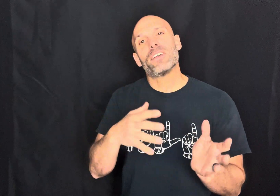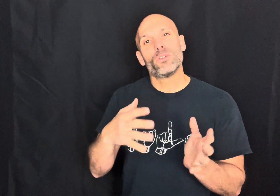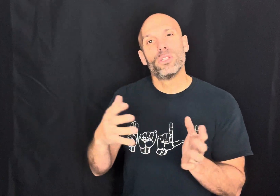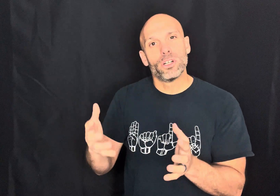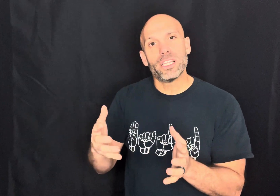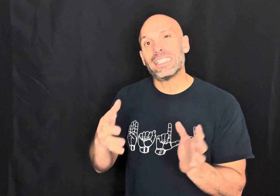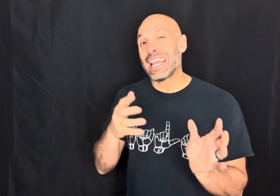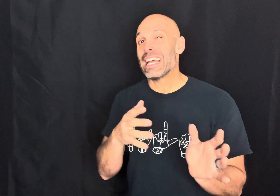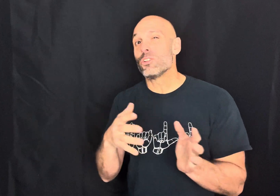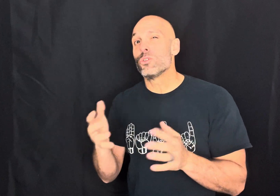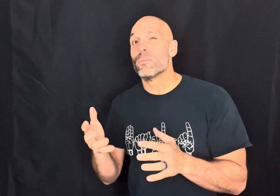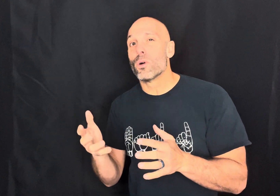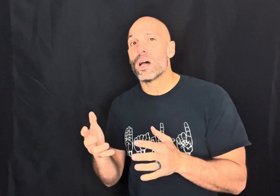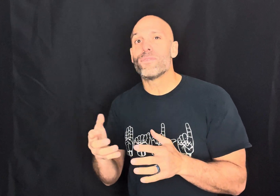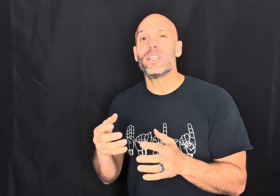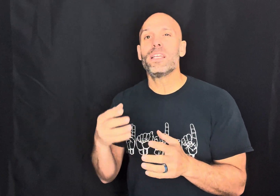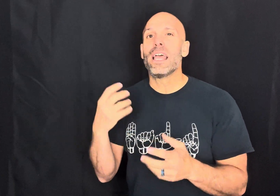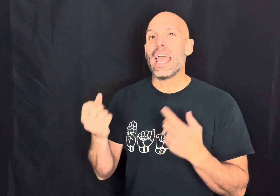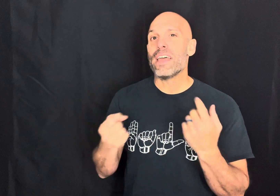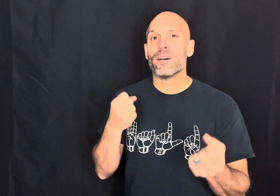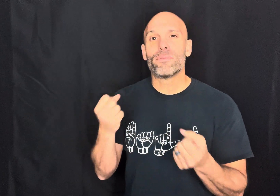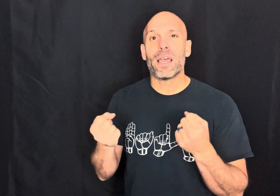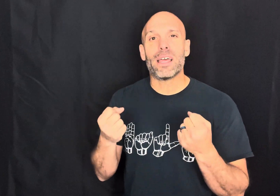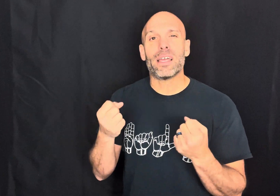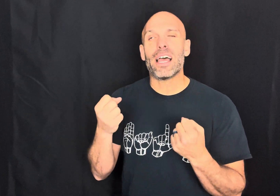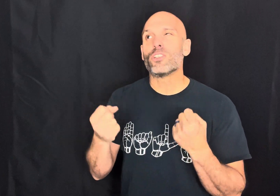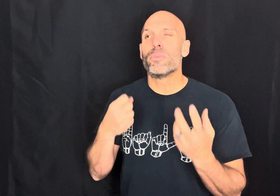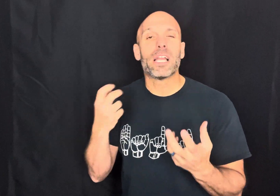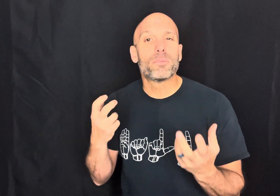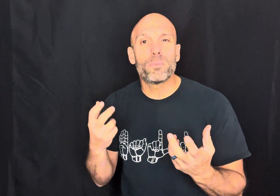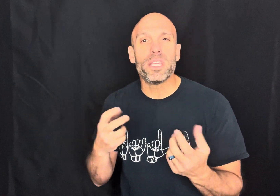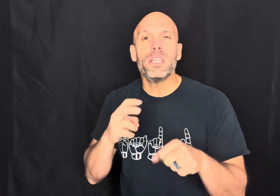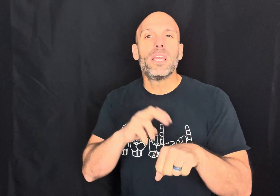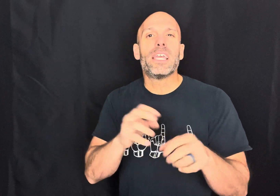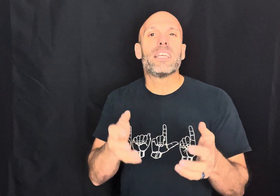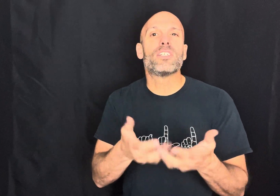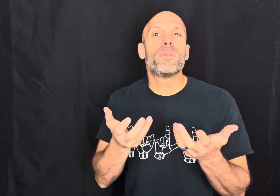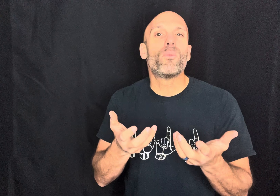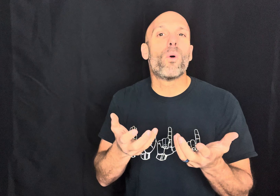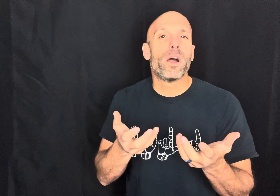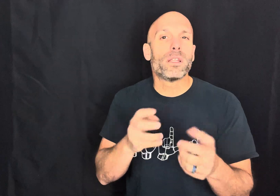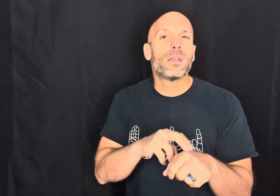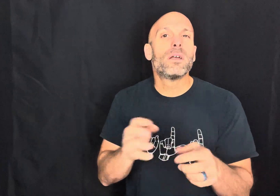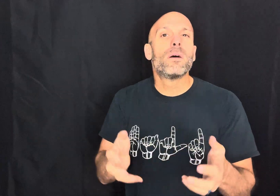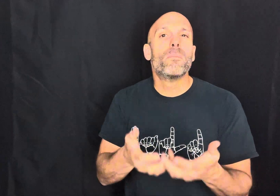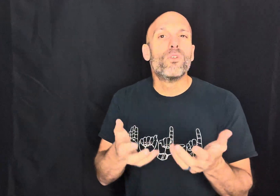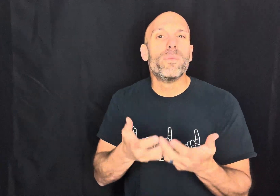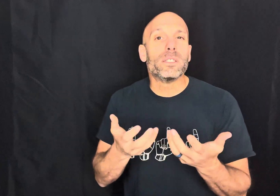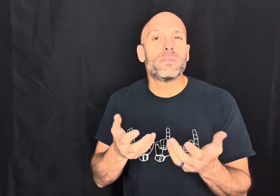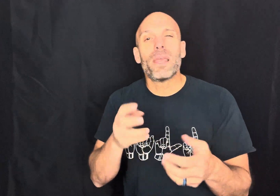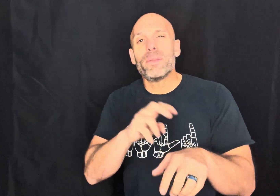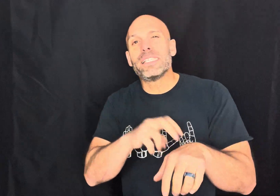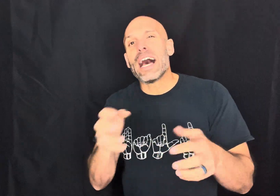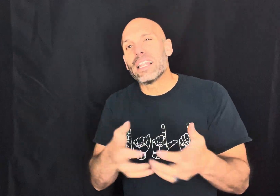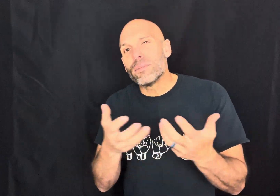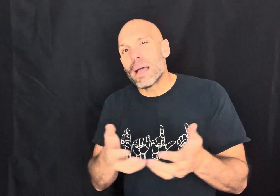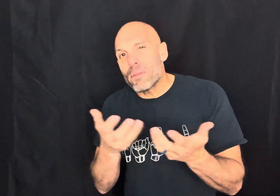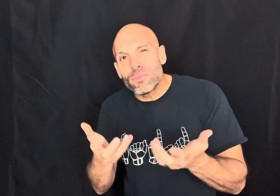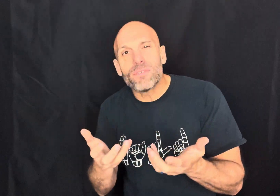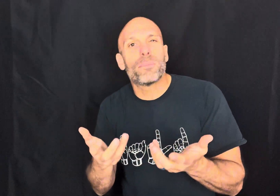you learn these, and as you do them more often, and as you pick up speed, it tends to be one movement. Maybe salad might be fluffed up